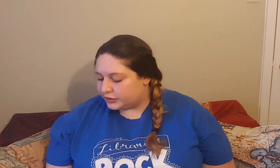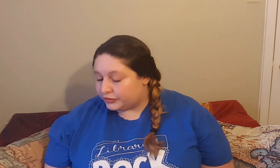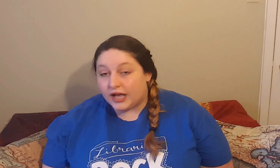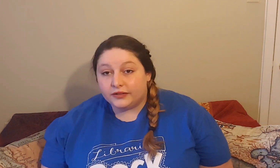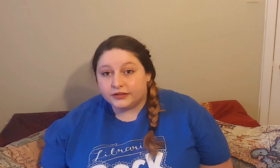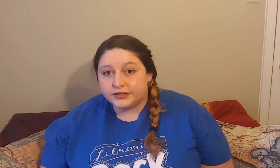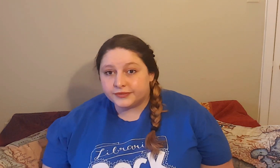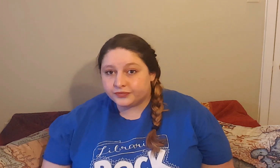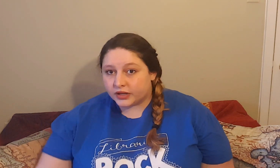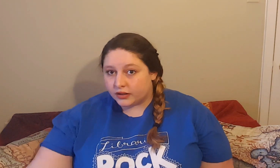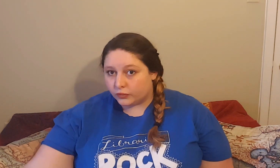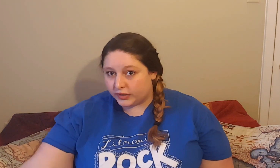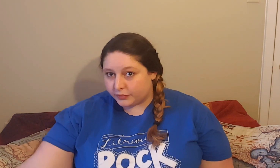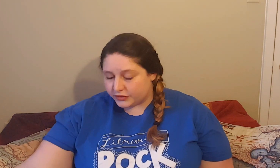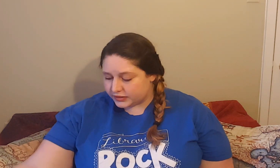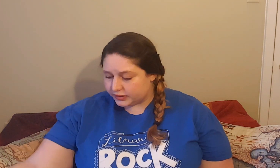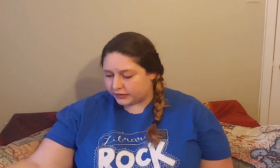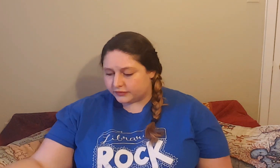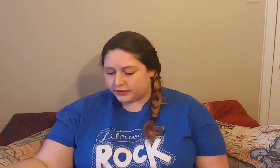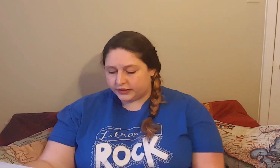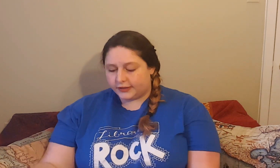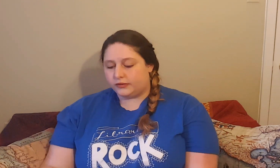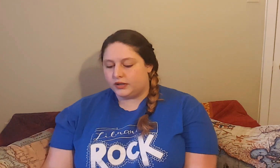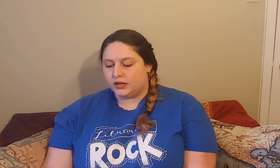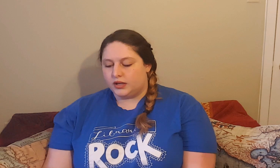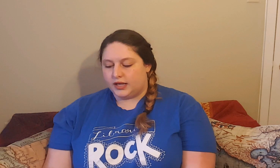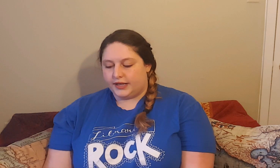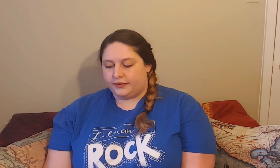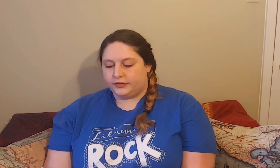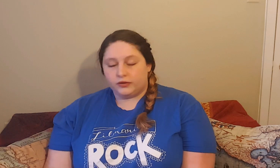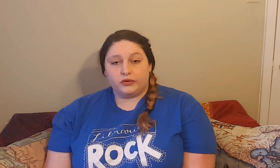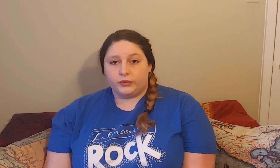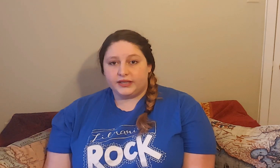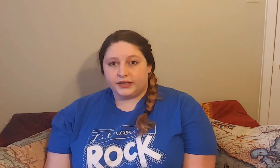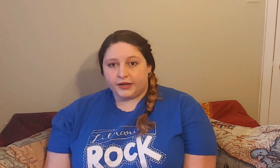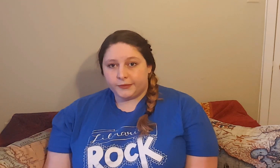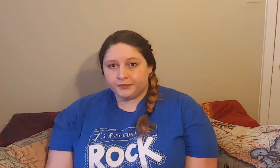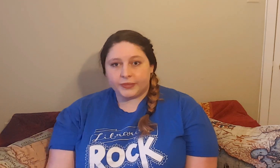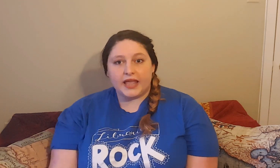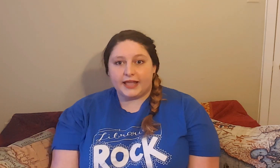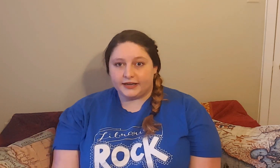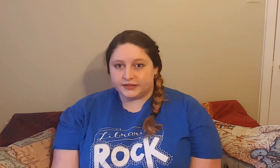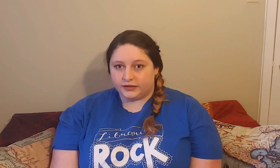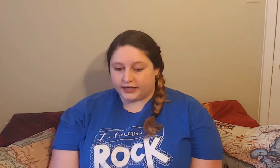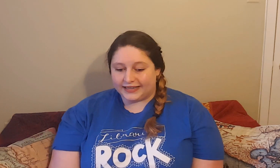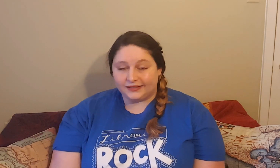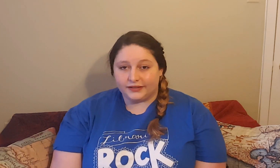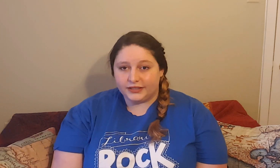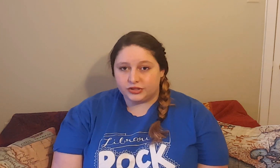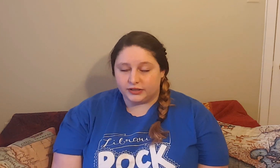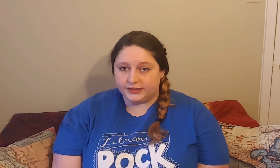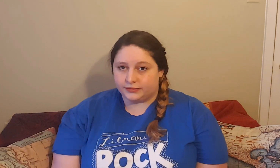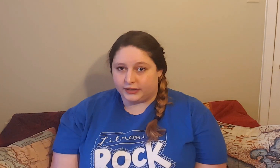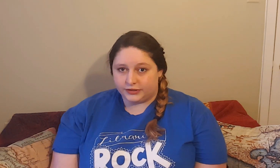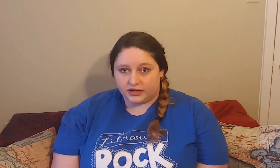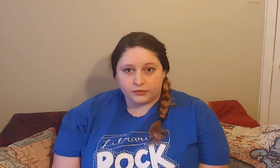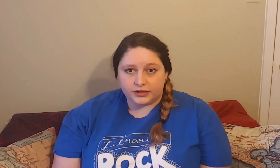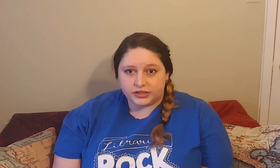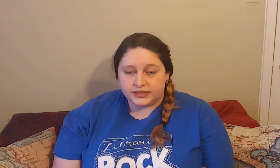do colors. We had posted a color video a little over a week ago, and I saw that it glitched, or at least when I tried to watch it, it